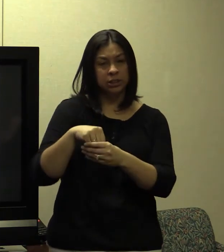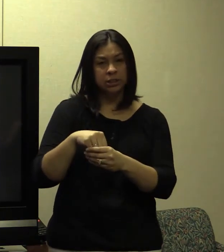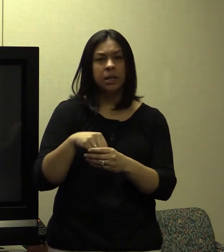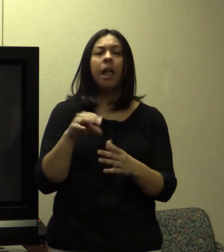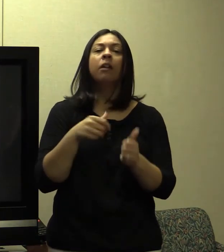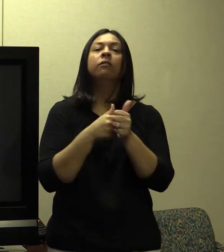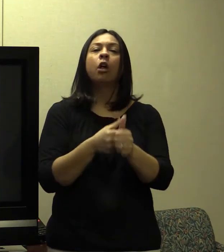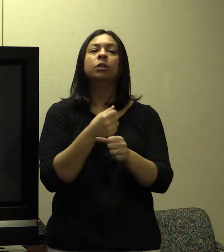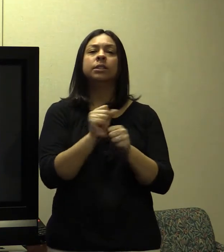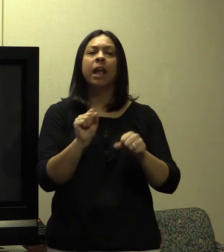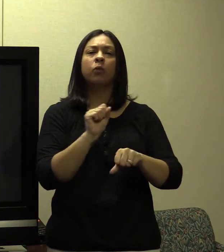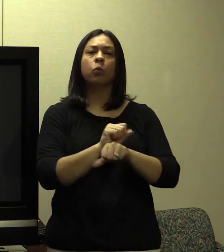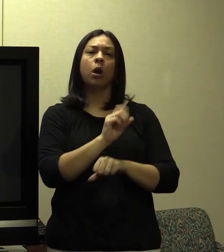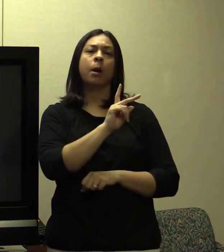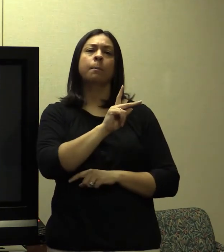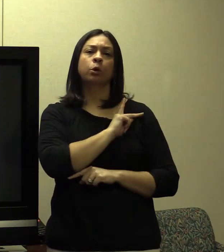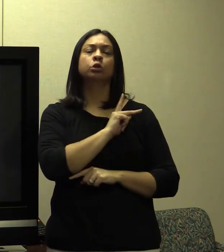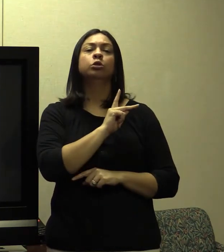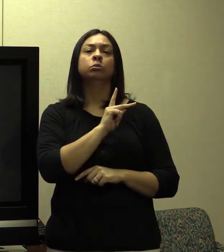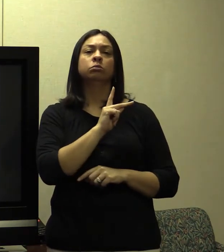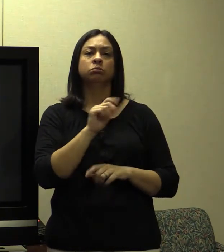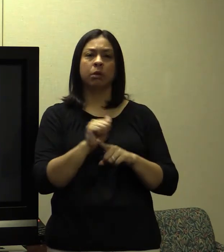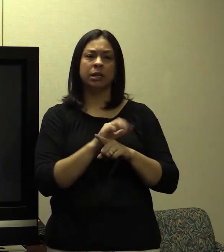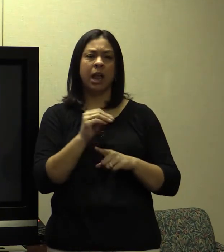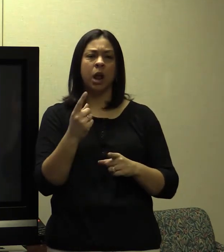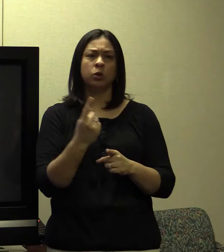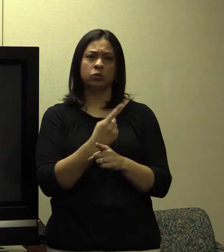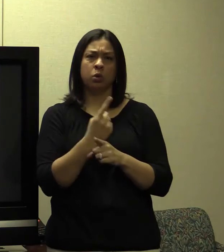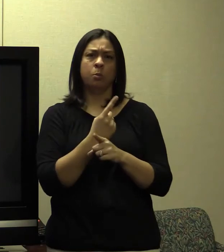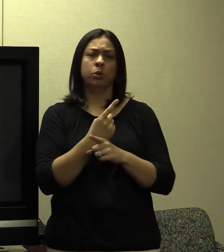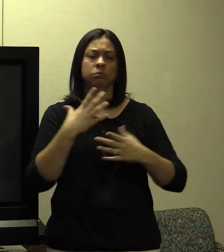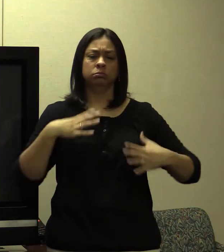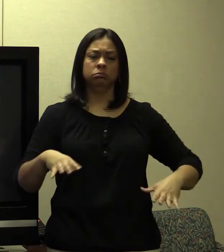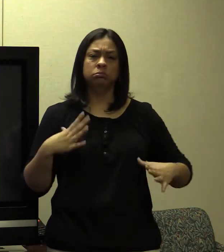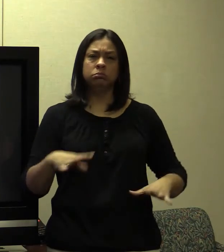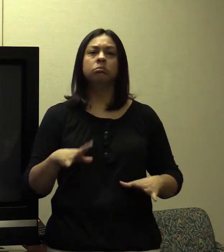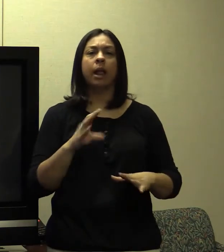personal practices, and wear the appropriate personal protective equipment.